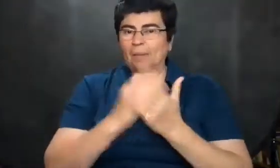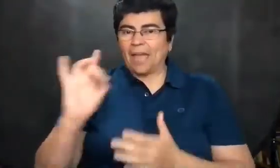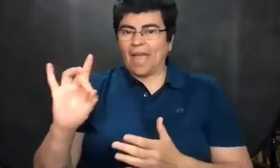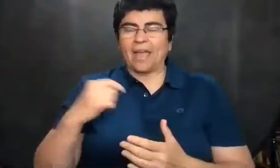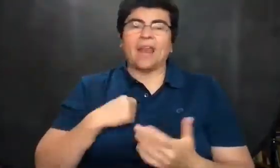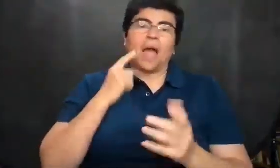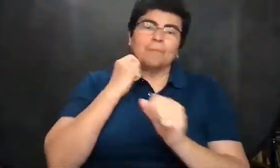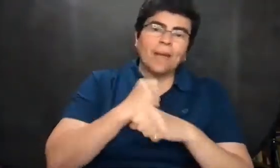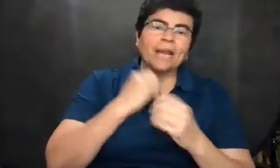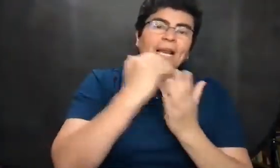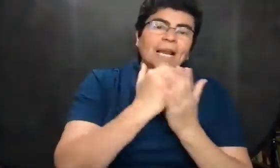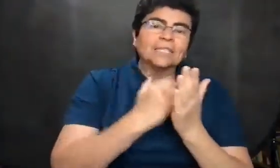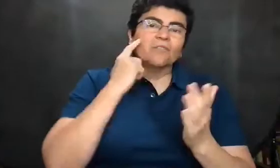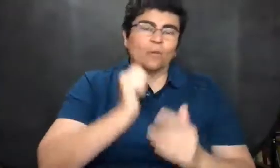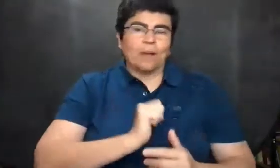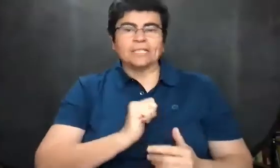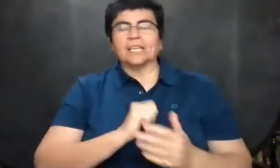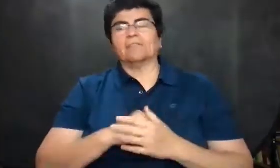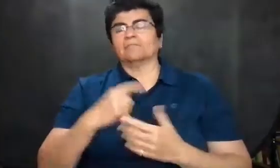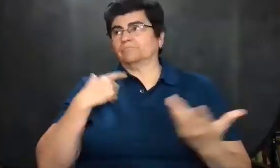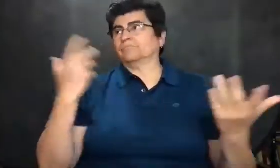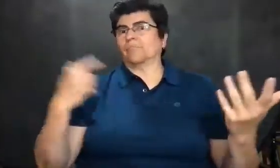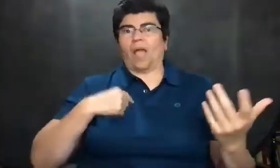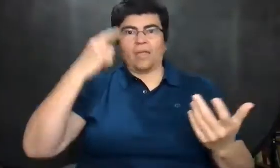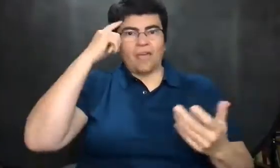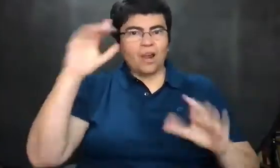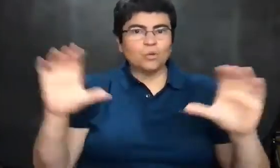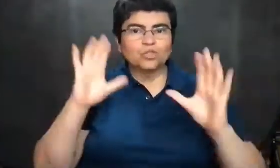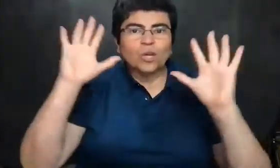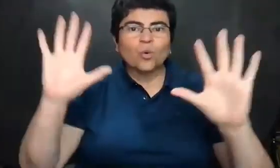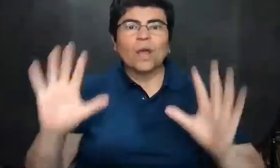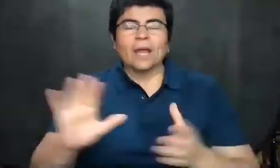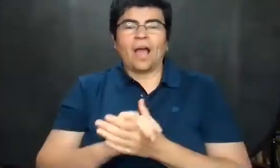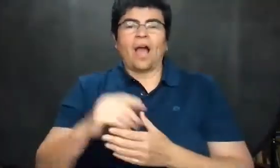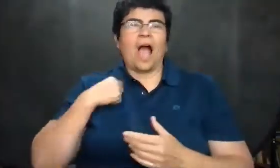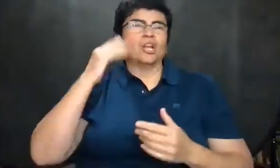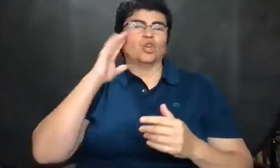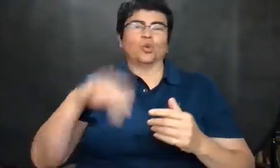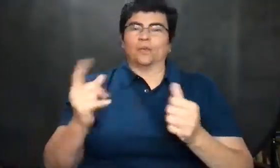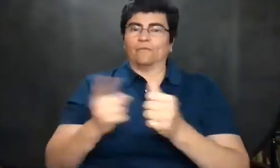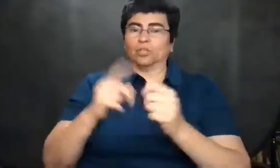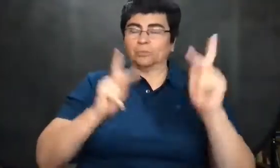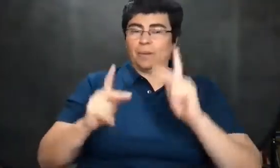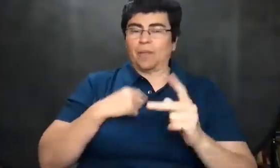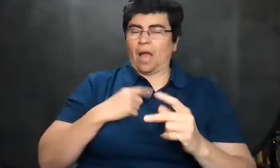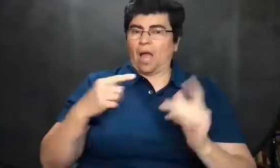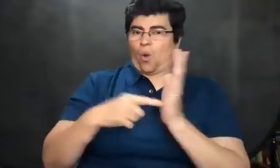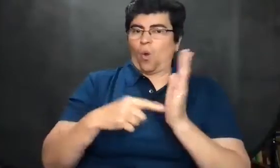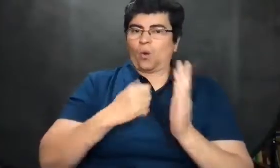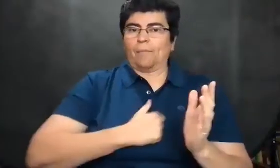list for myself and Jesus, I thought I was doing great. I knew that the first people that I owed amends to was my children. I didn't know